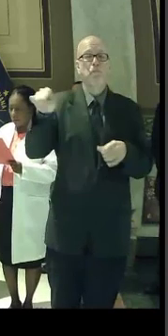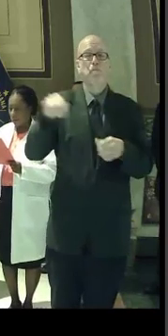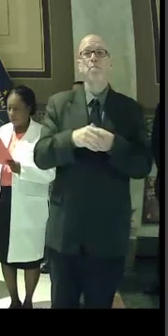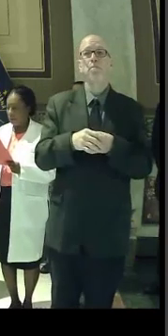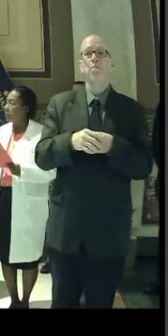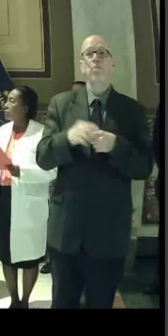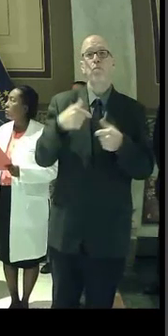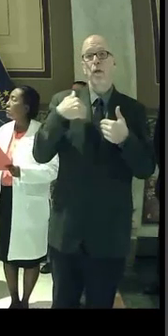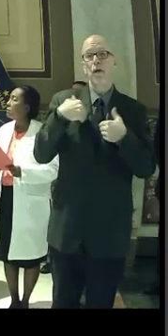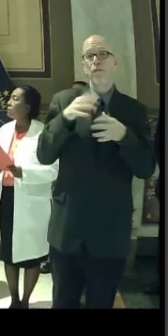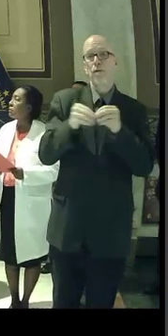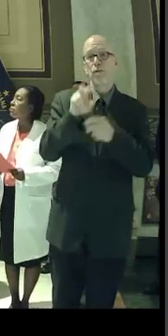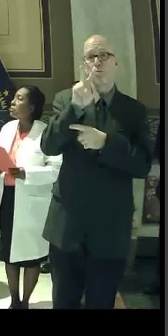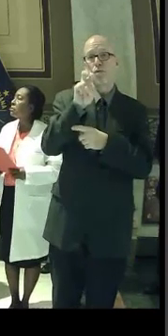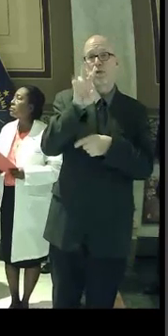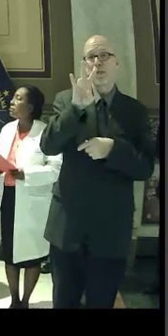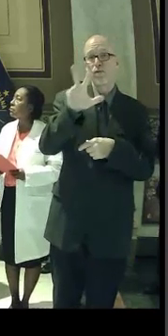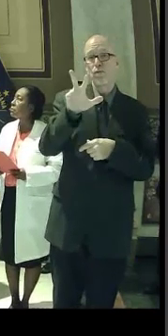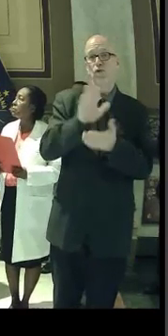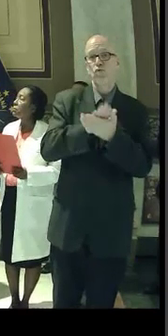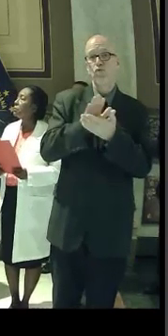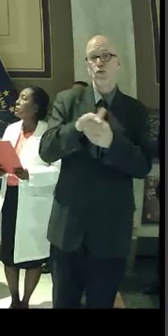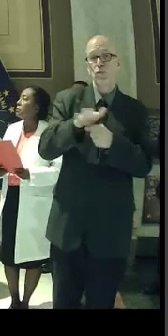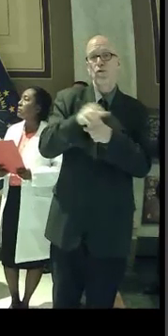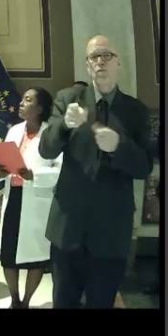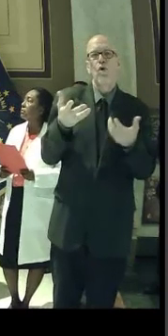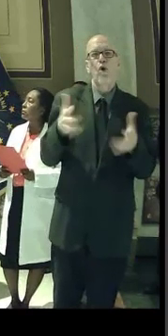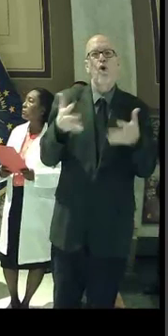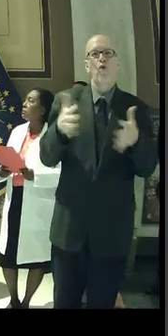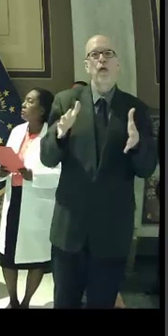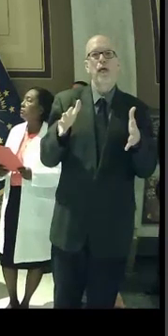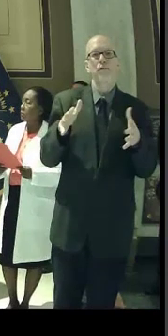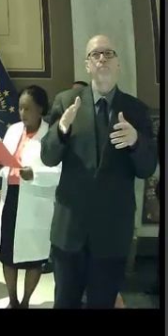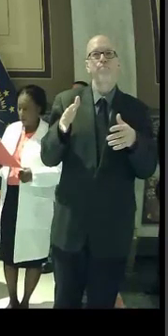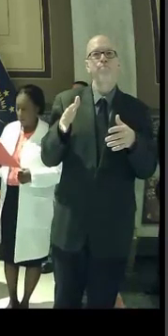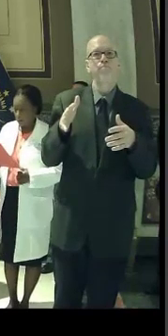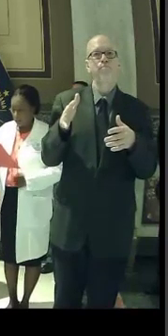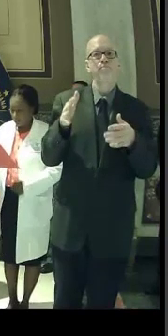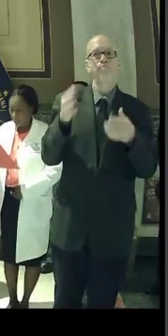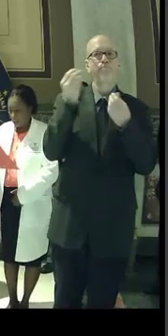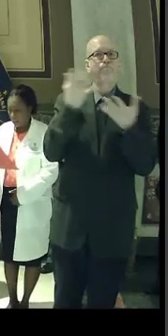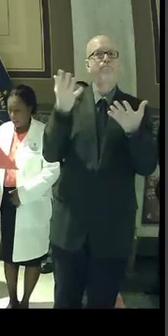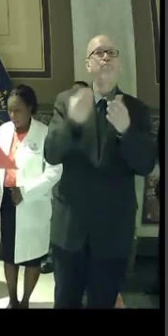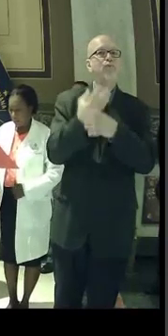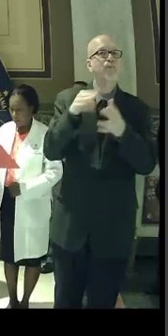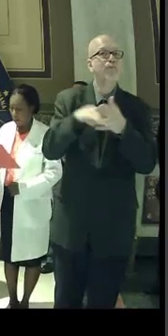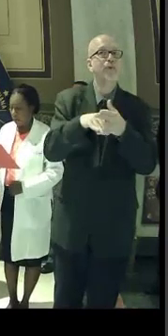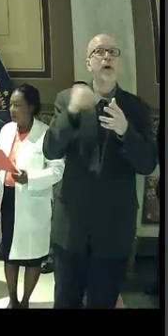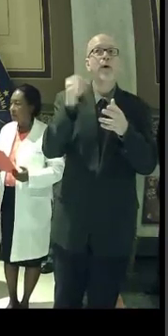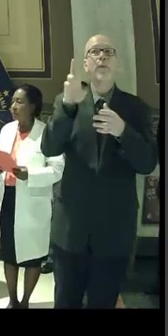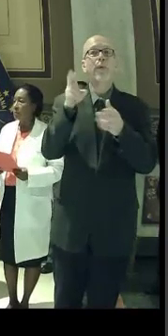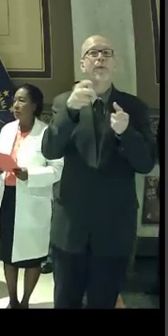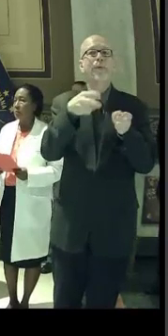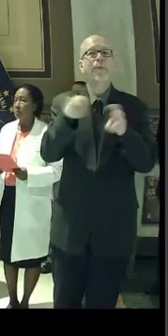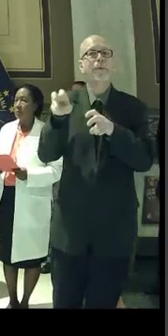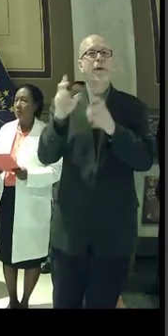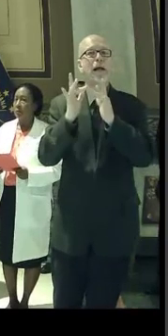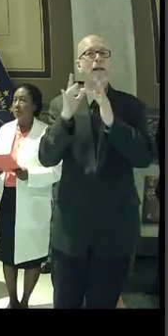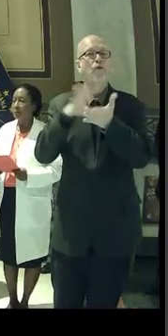We have 273 schools who have already are on spring break or gone to e-learning, but we've